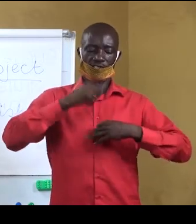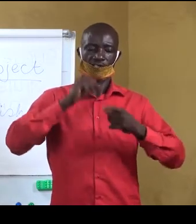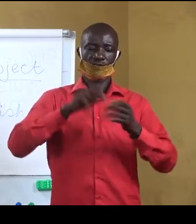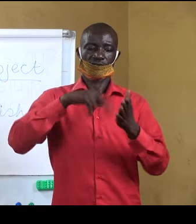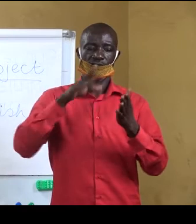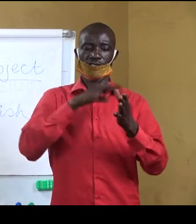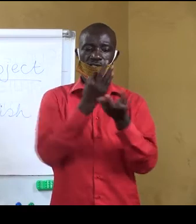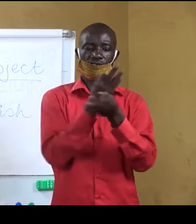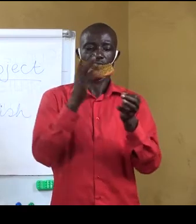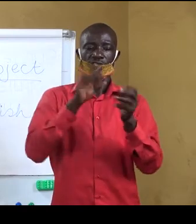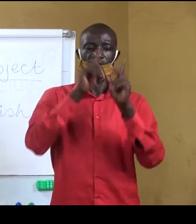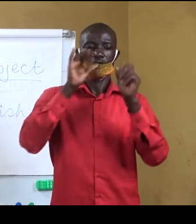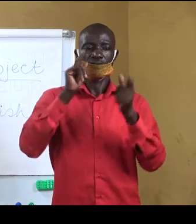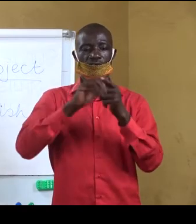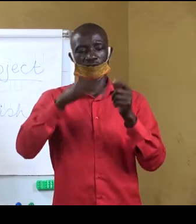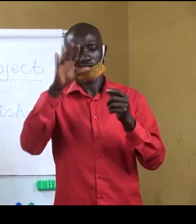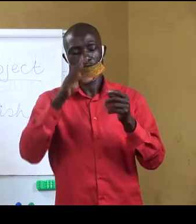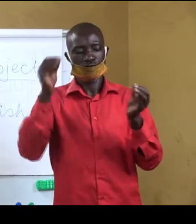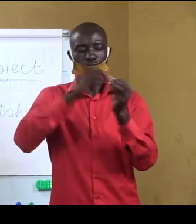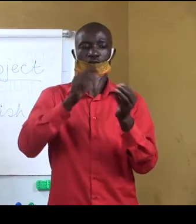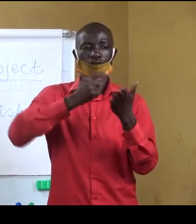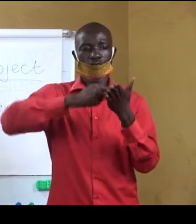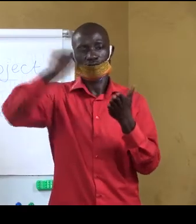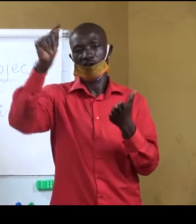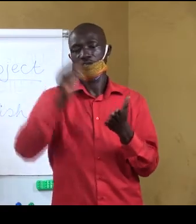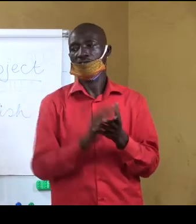it frees the examiner to give you more mark.